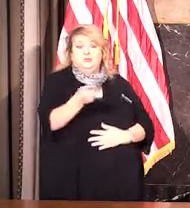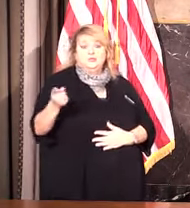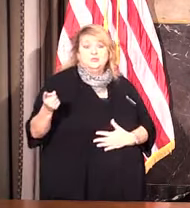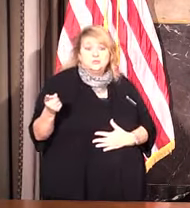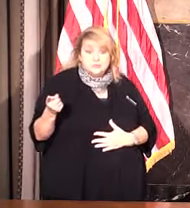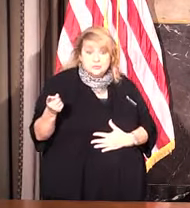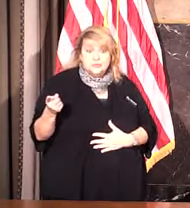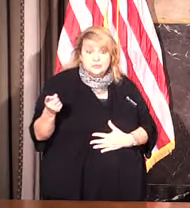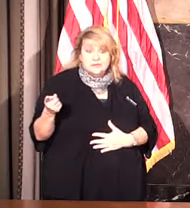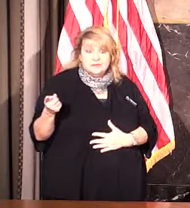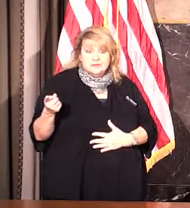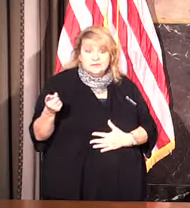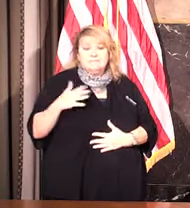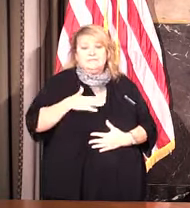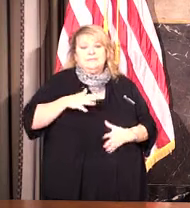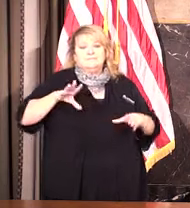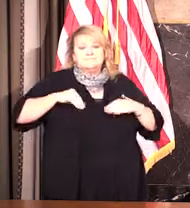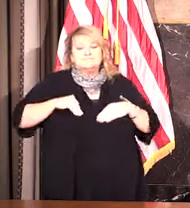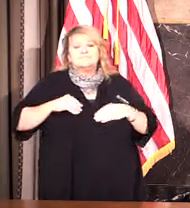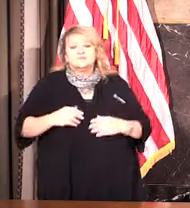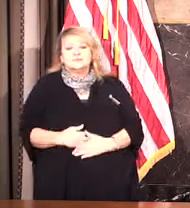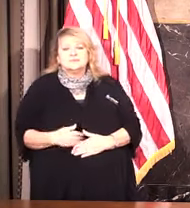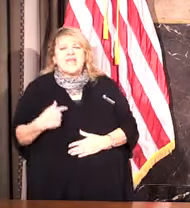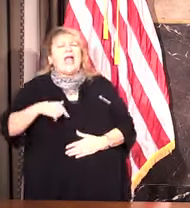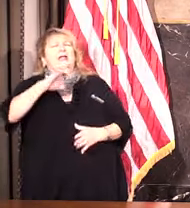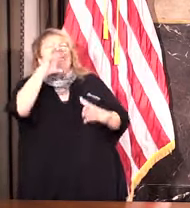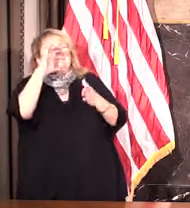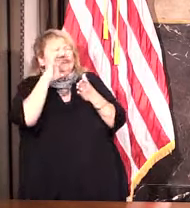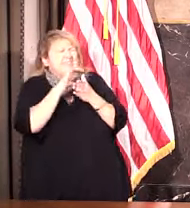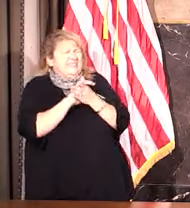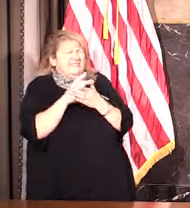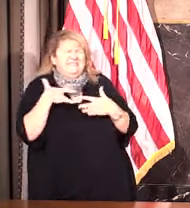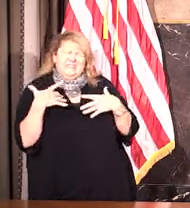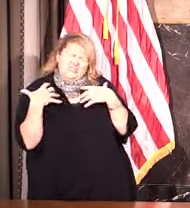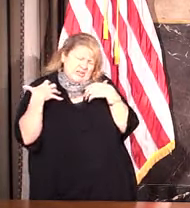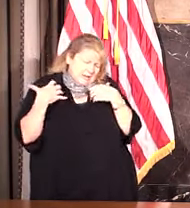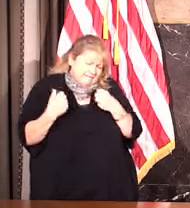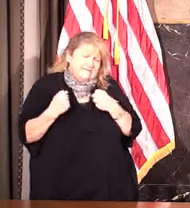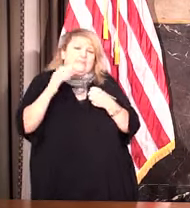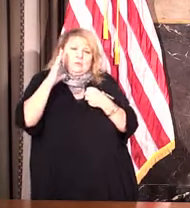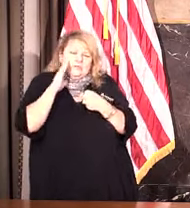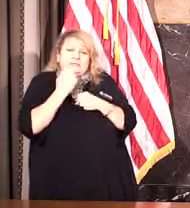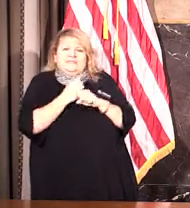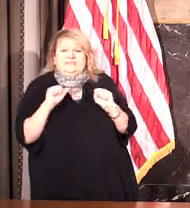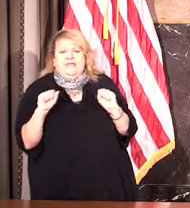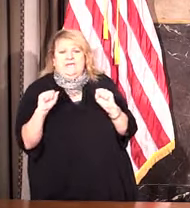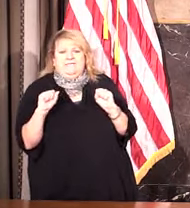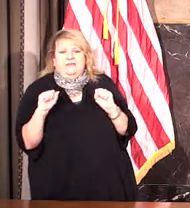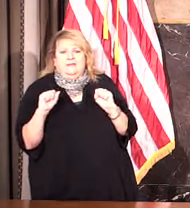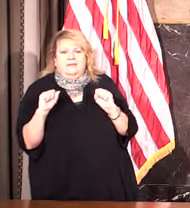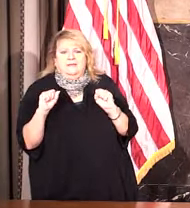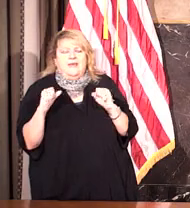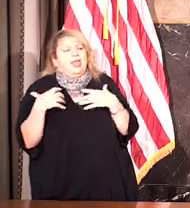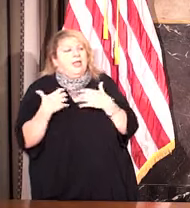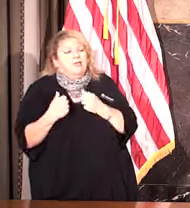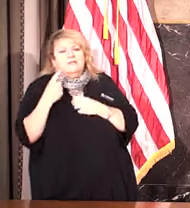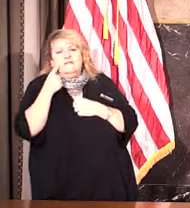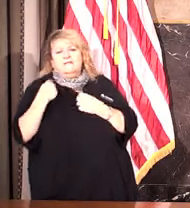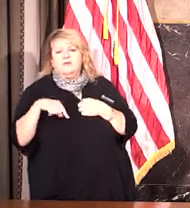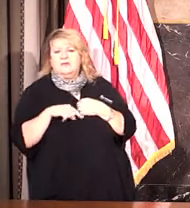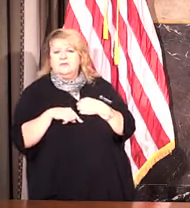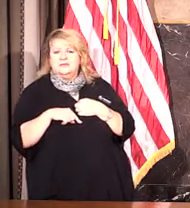all the confidence in the world that it's safe and effective, and that no steps that were critical to ensuring either the safety